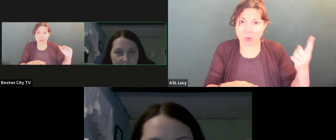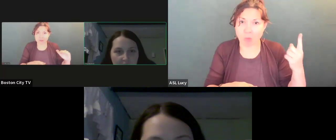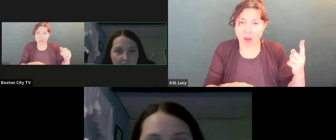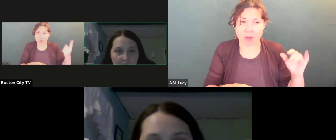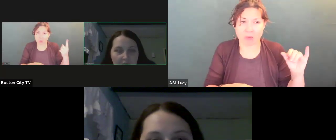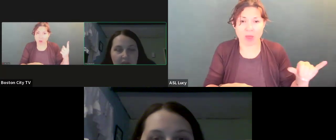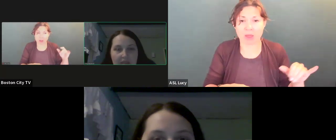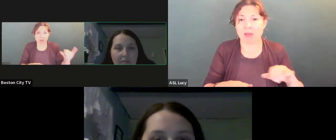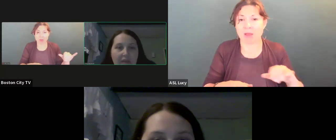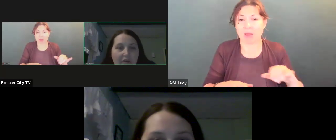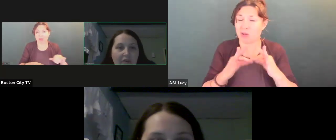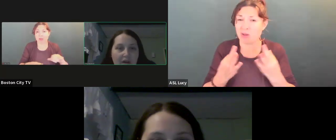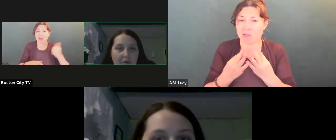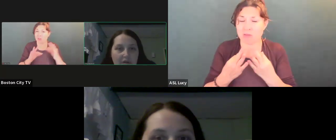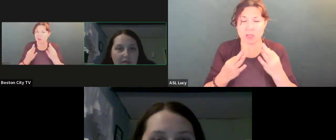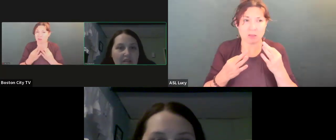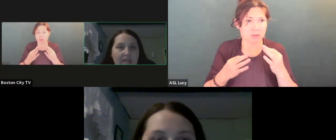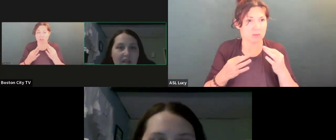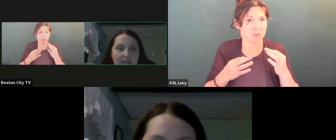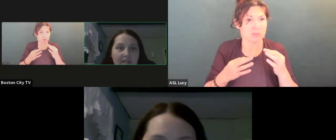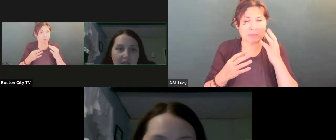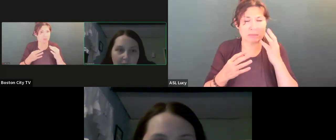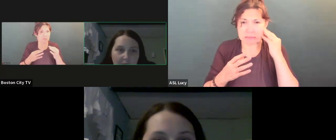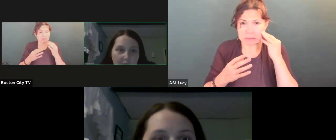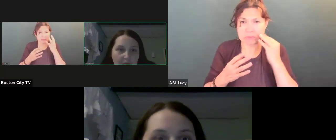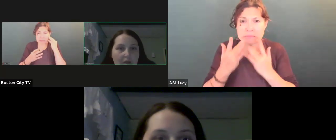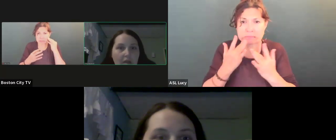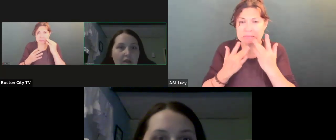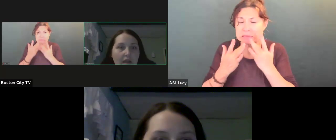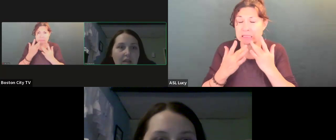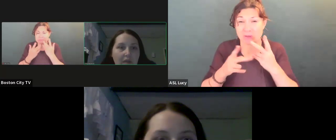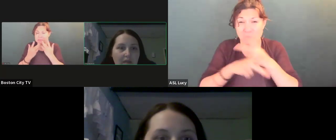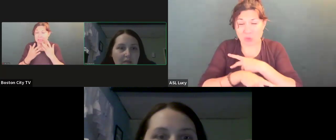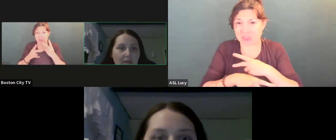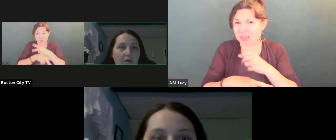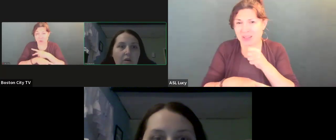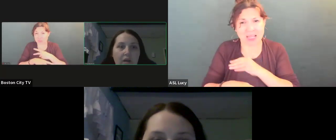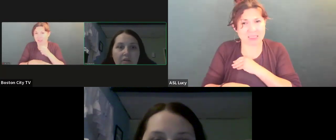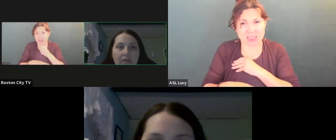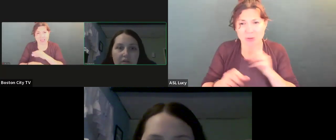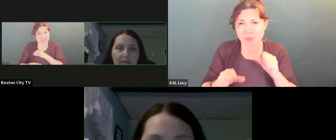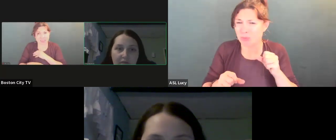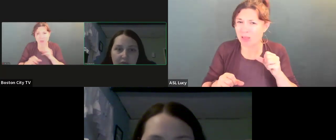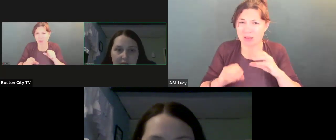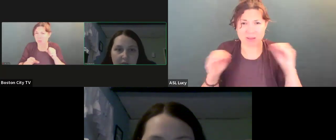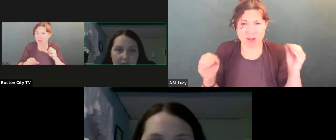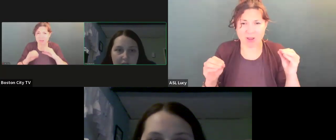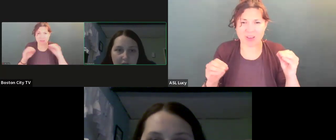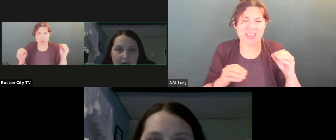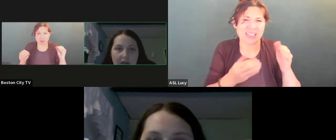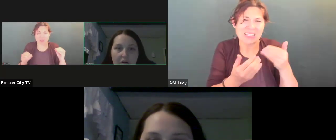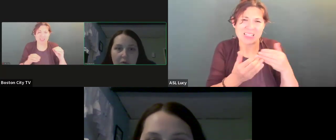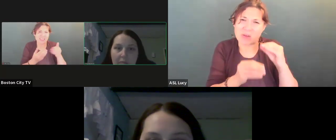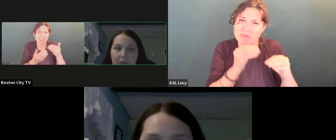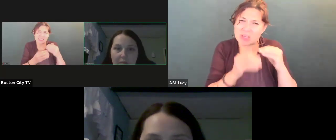going through the same thing or far worse. This is unacceptable in any means. We all know this is a fixable issue. I